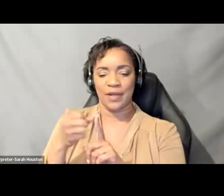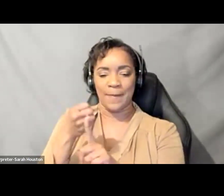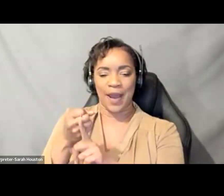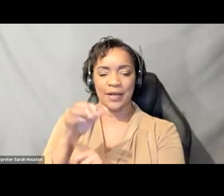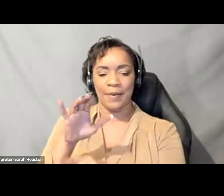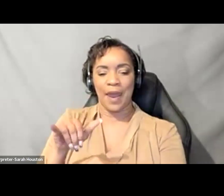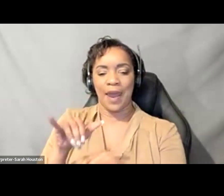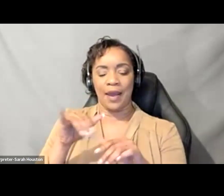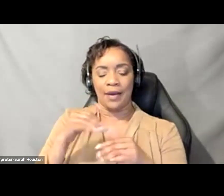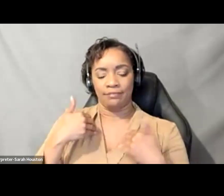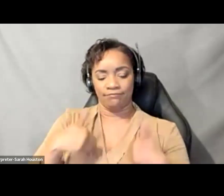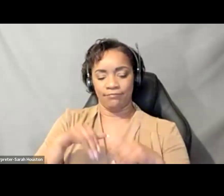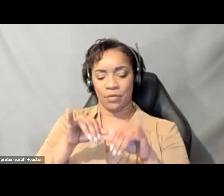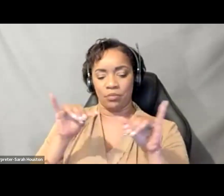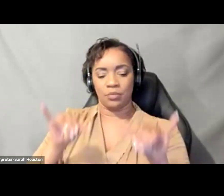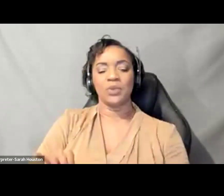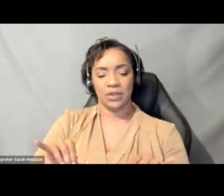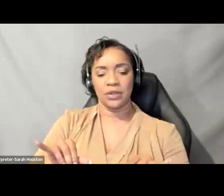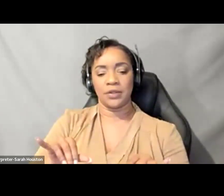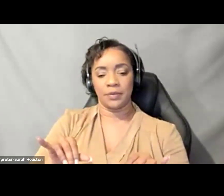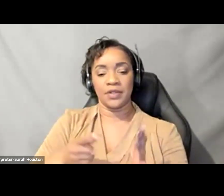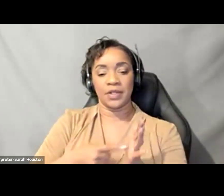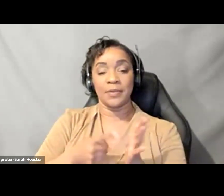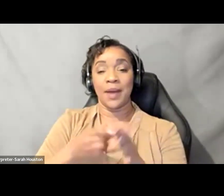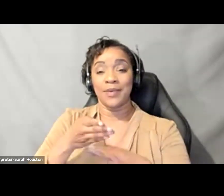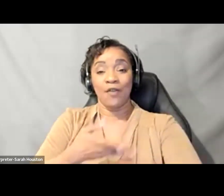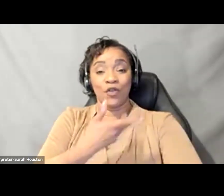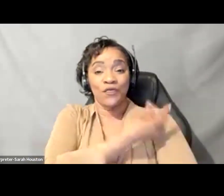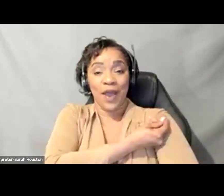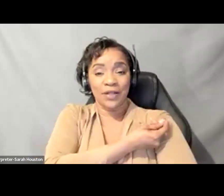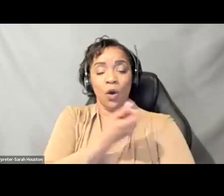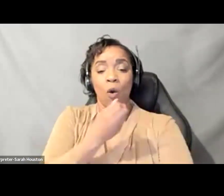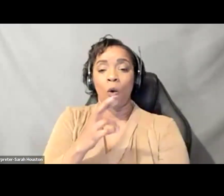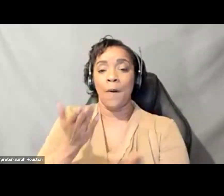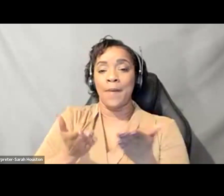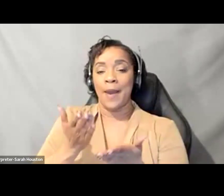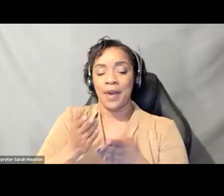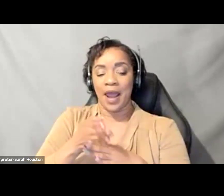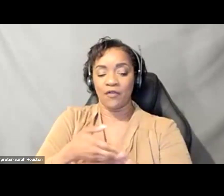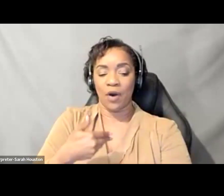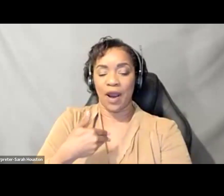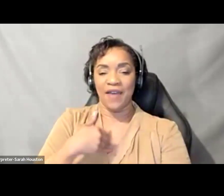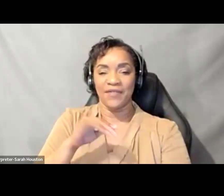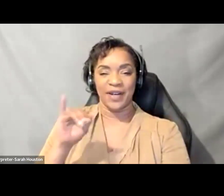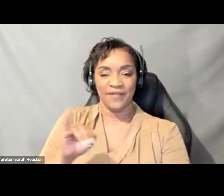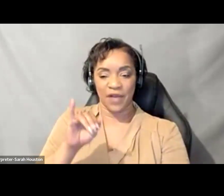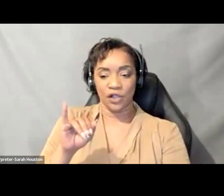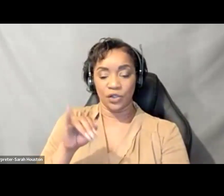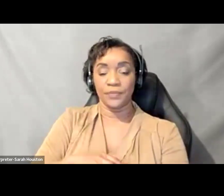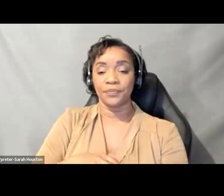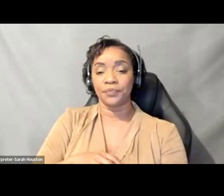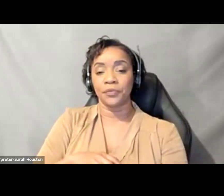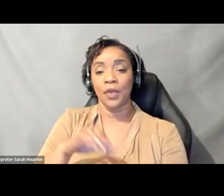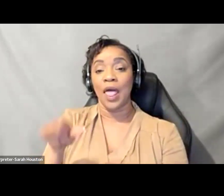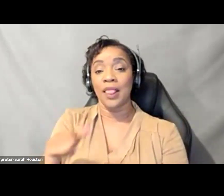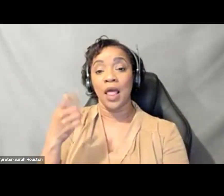vaccine, but other times after having an infection, a GI infection with Campylobacter. The other one that is